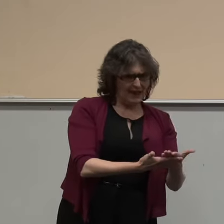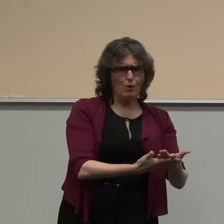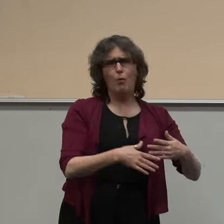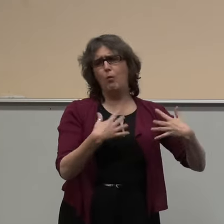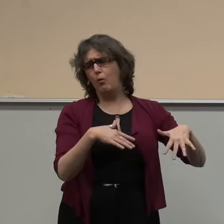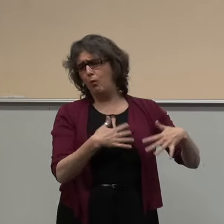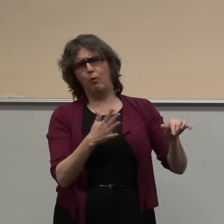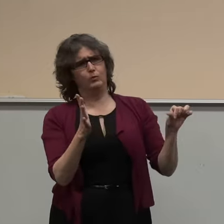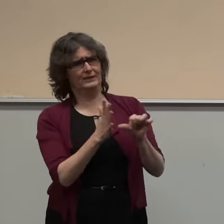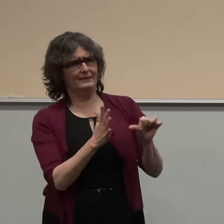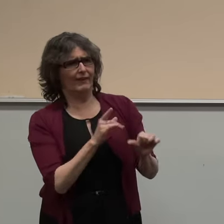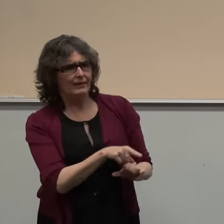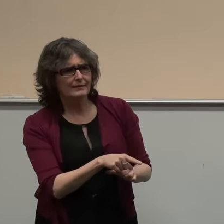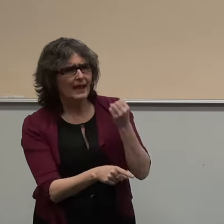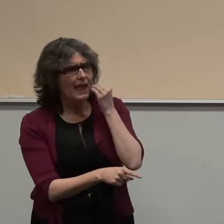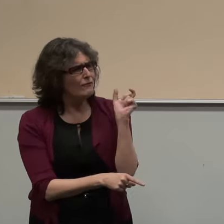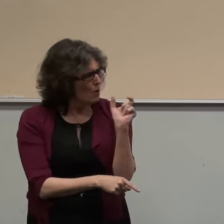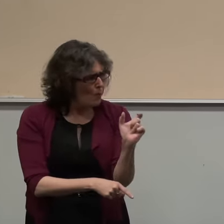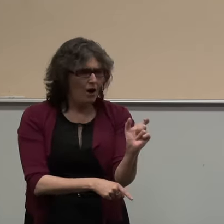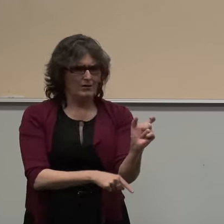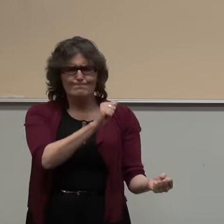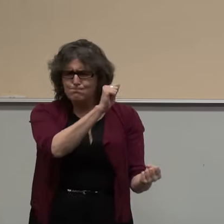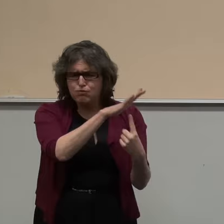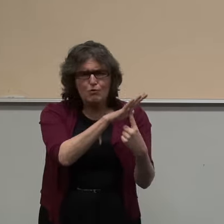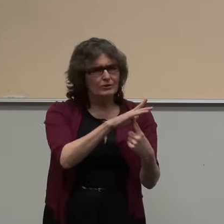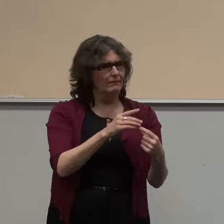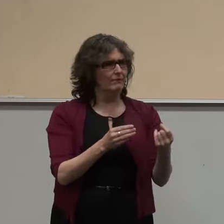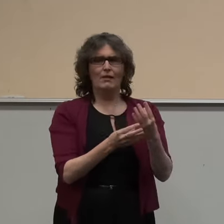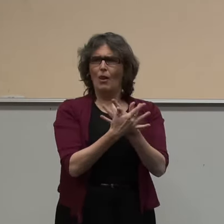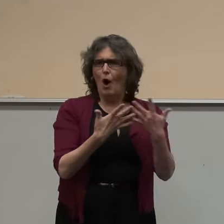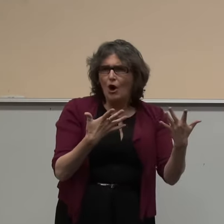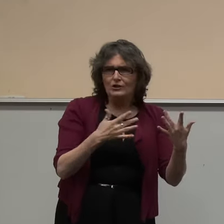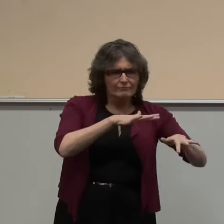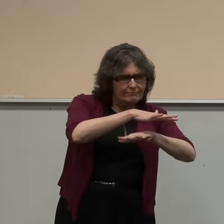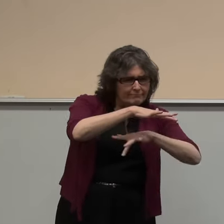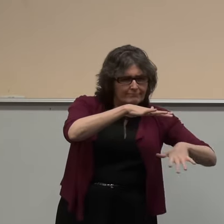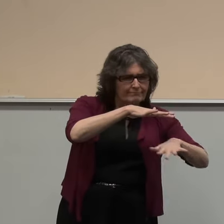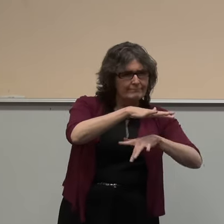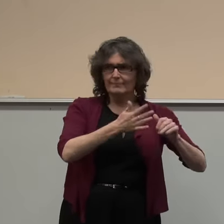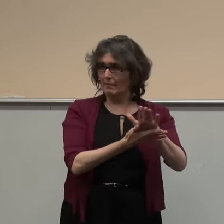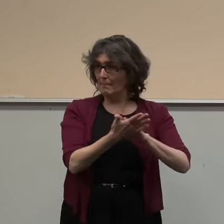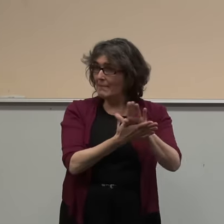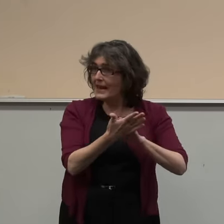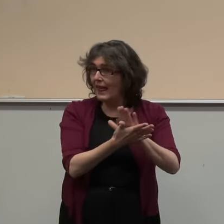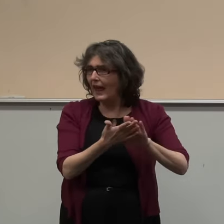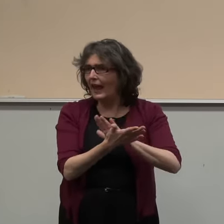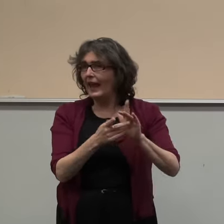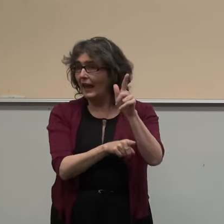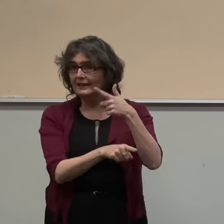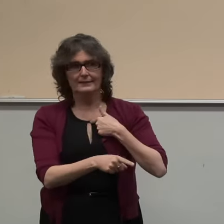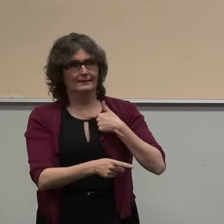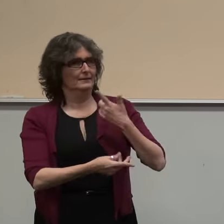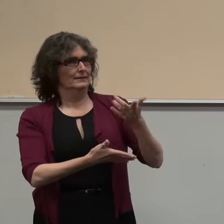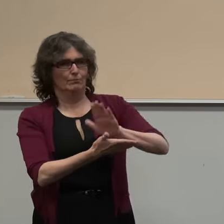language. Every single word is really important, but there's lots of double meaning and deep layers underneath it, and that's